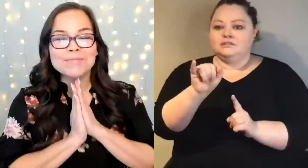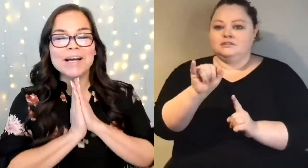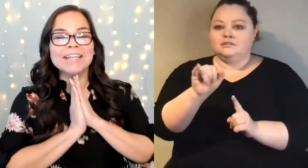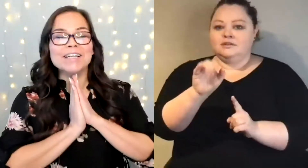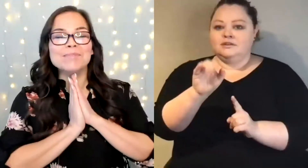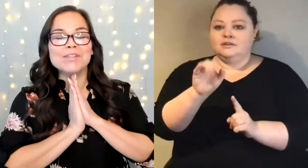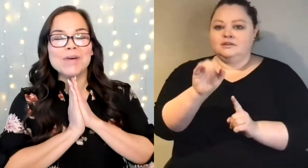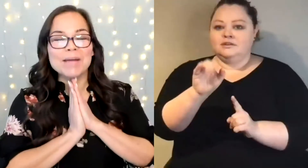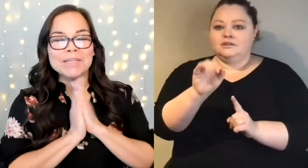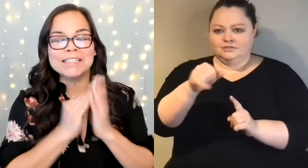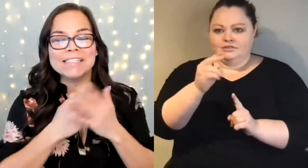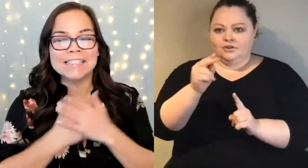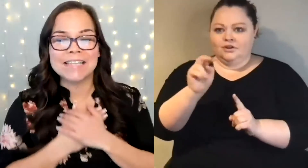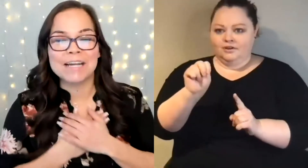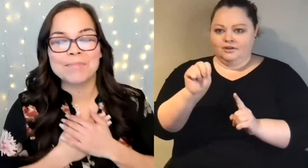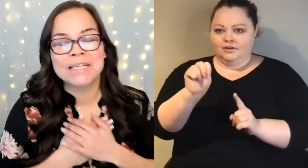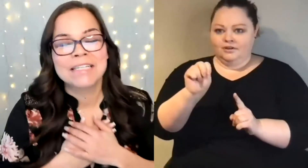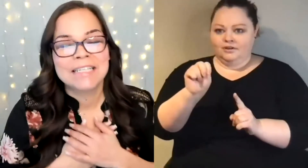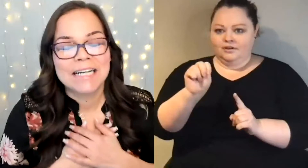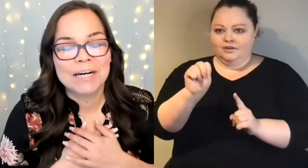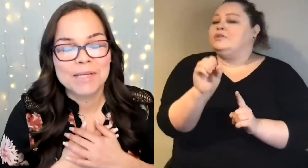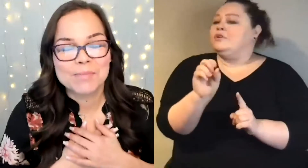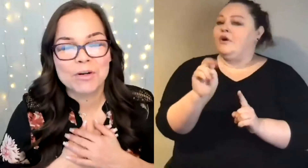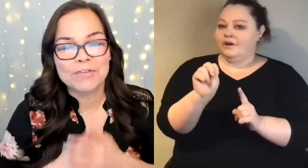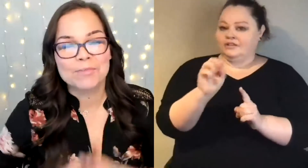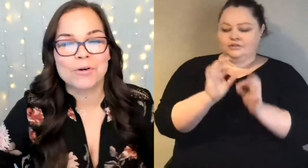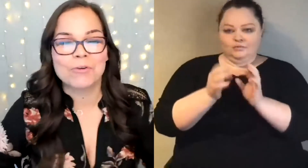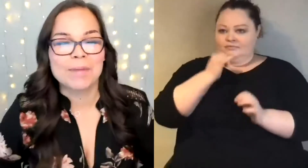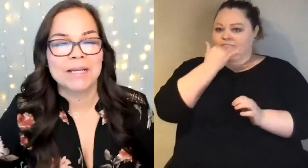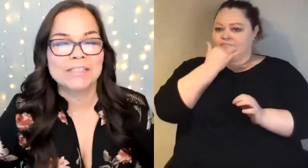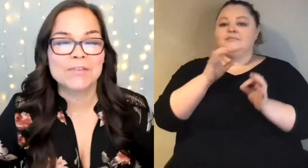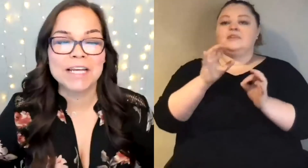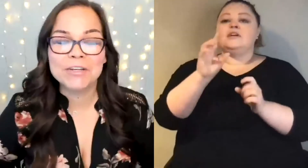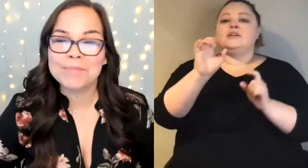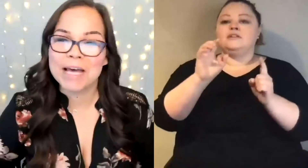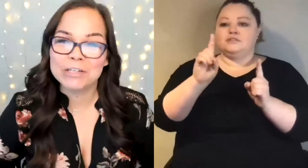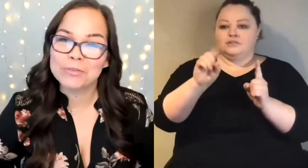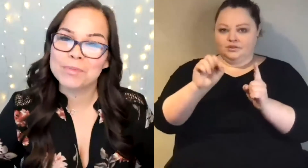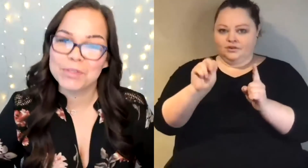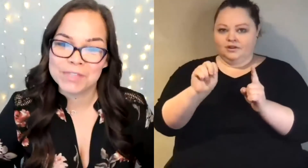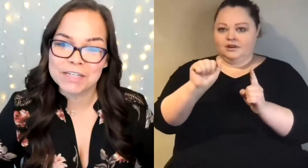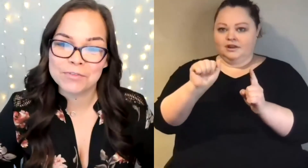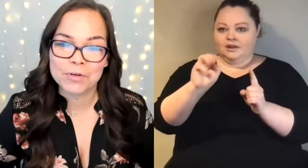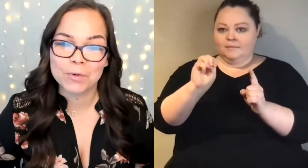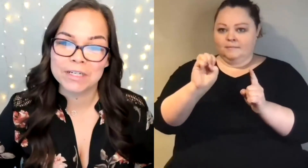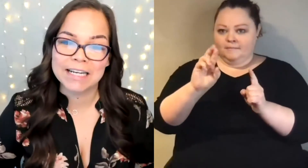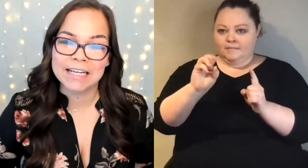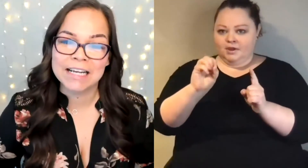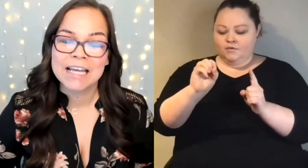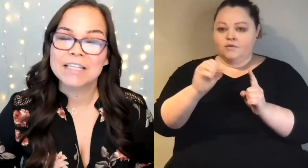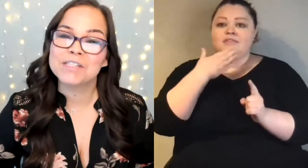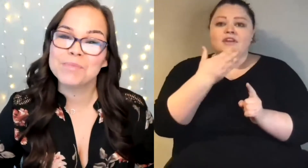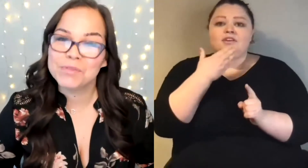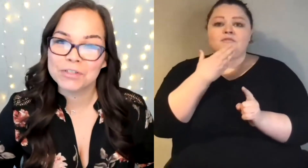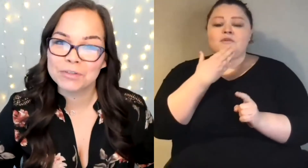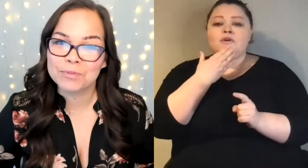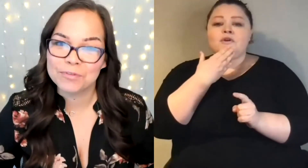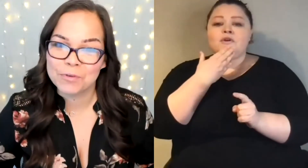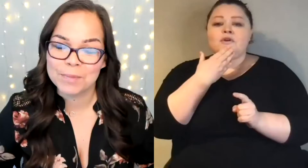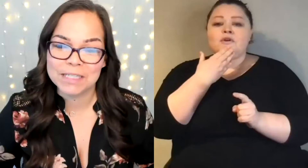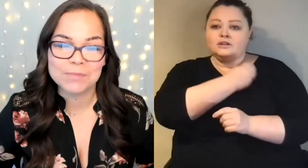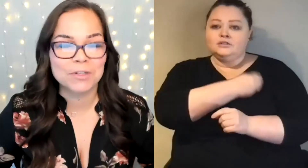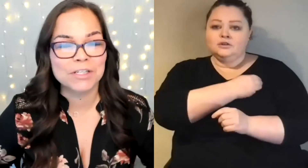a friend of mine, and I'm so happy to see his name as part of our programming. So thank you to Manitoba Music for coordinating this